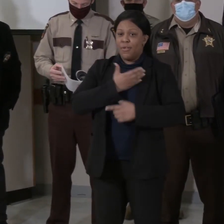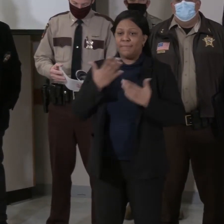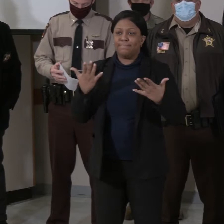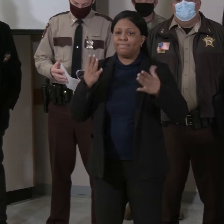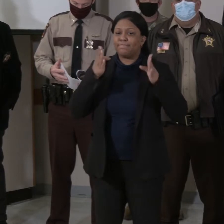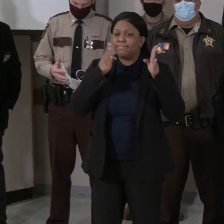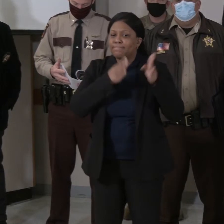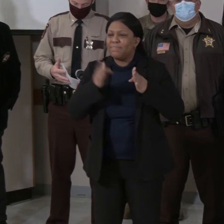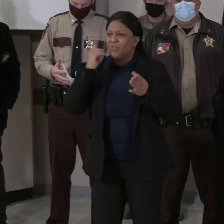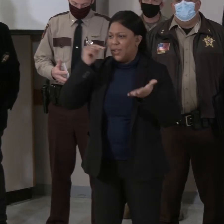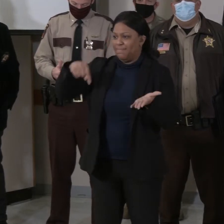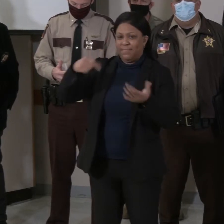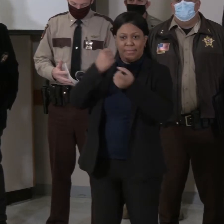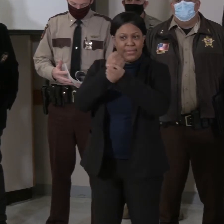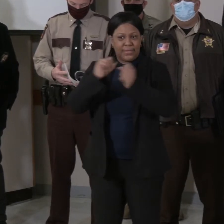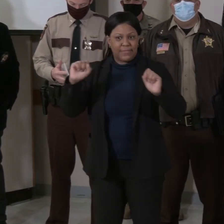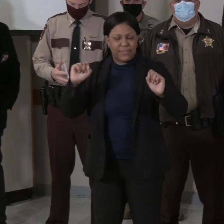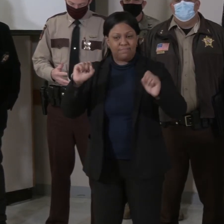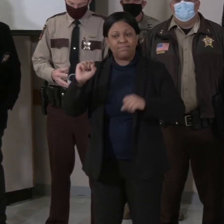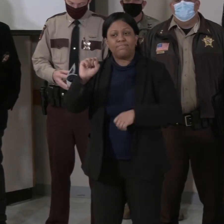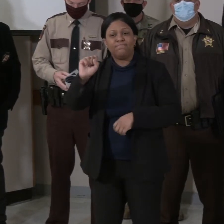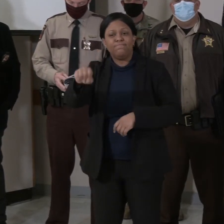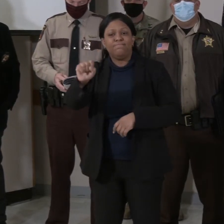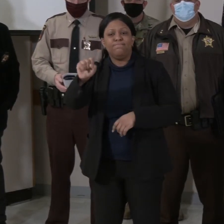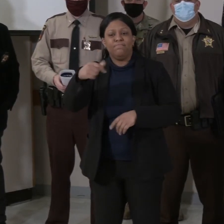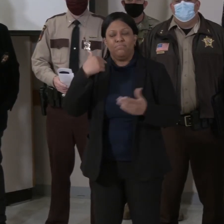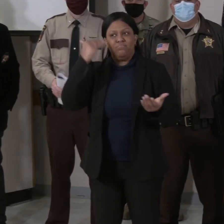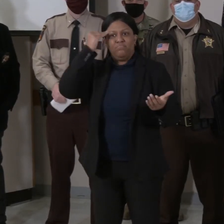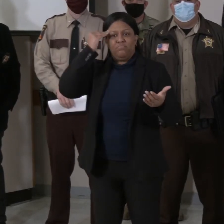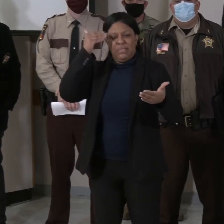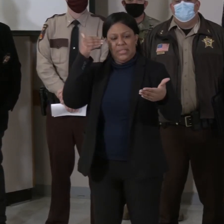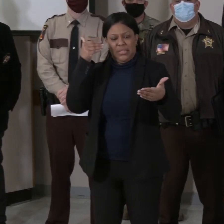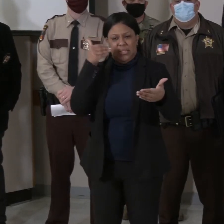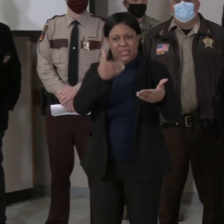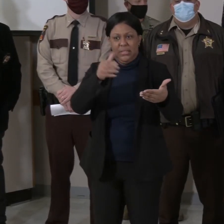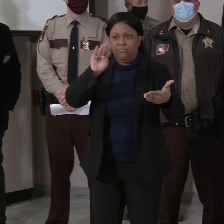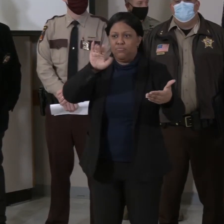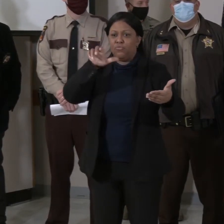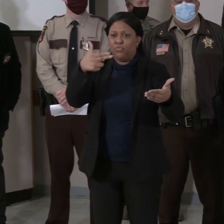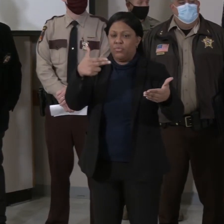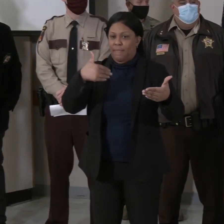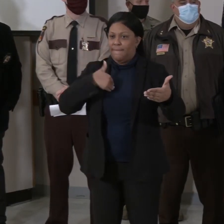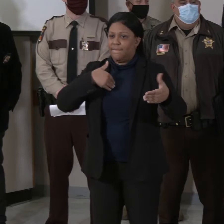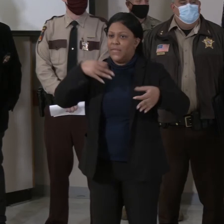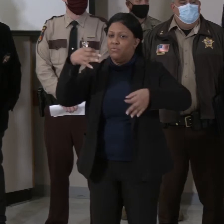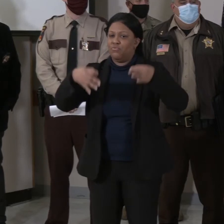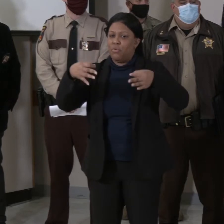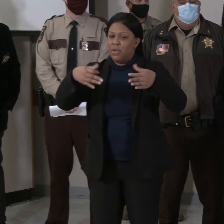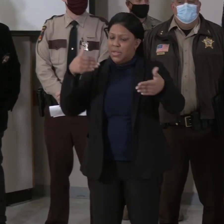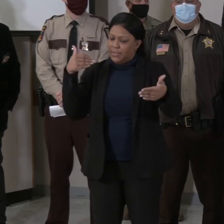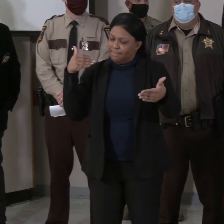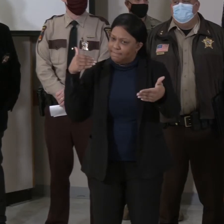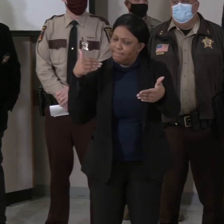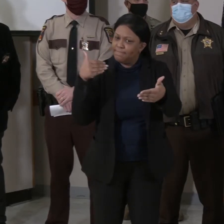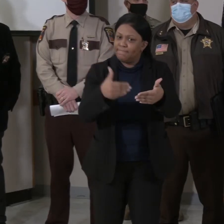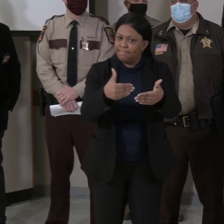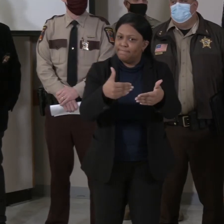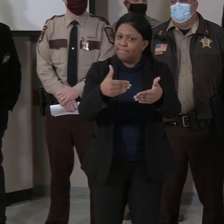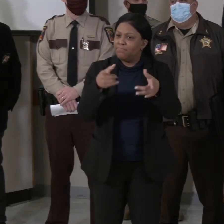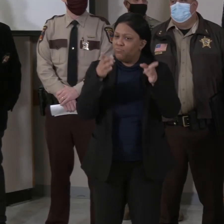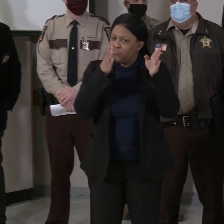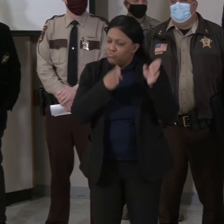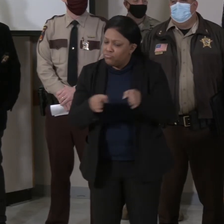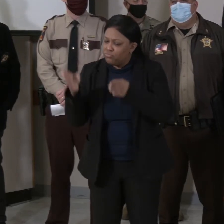upcoming trials to begin this March. One of the things that we are so very fortunate here in the state of